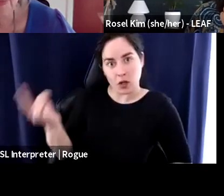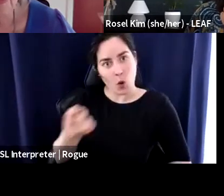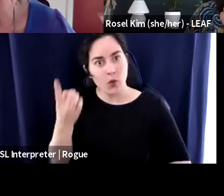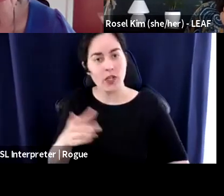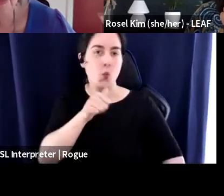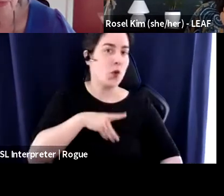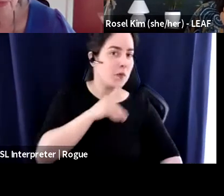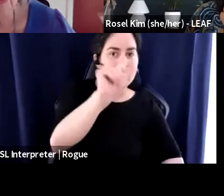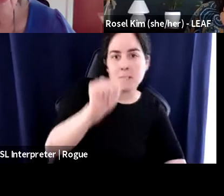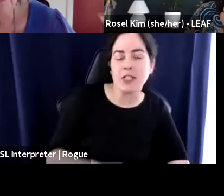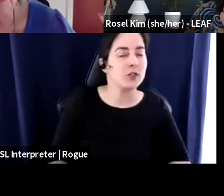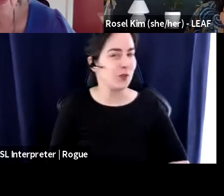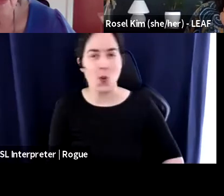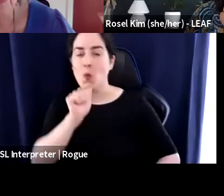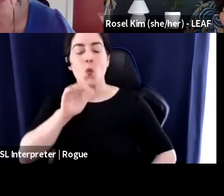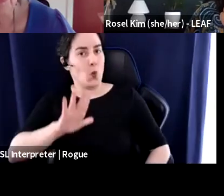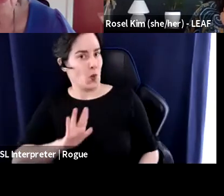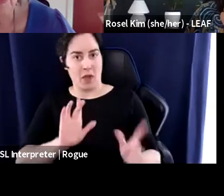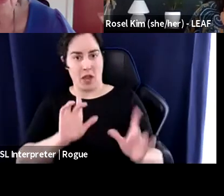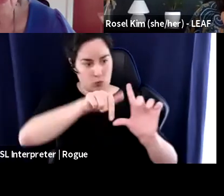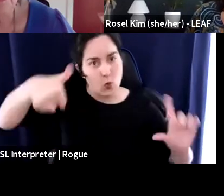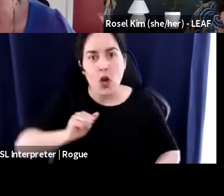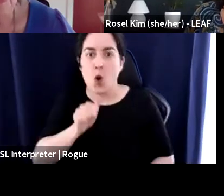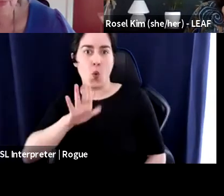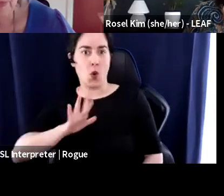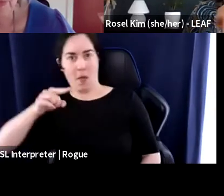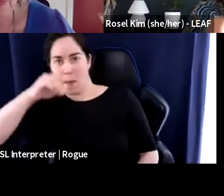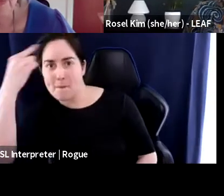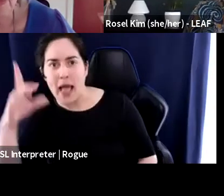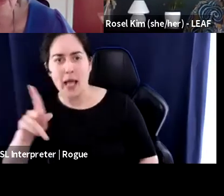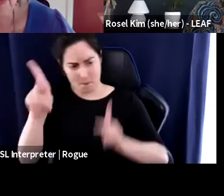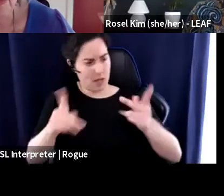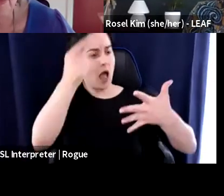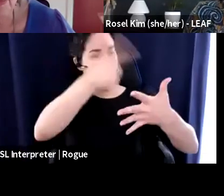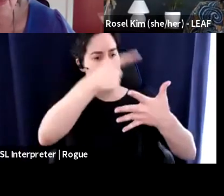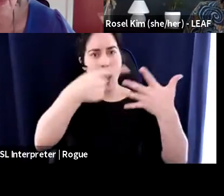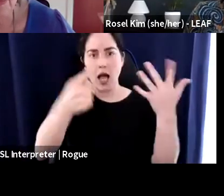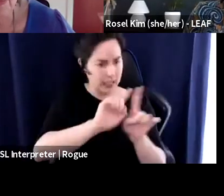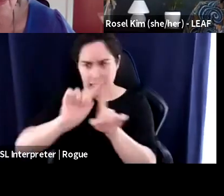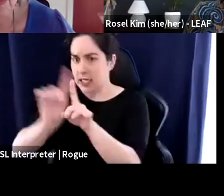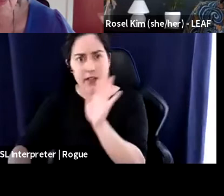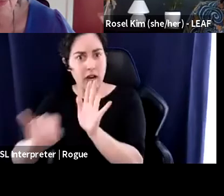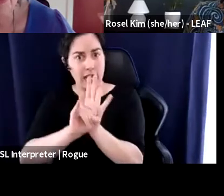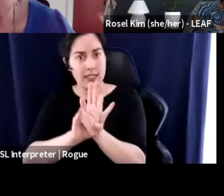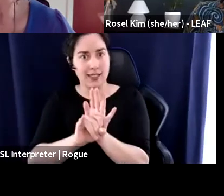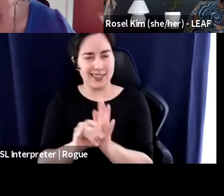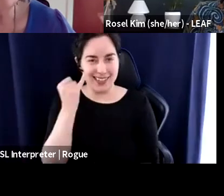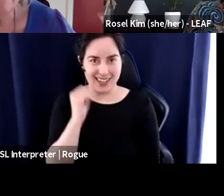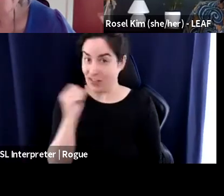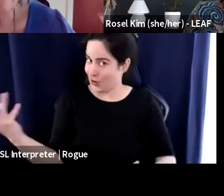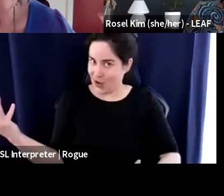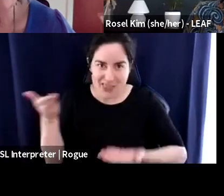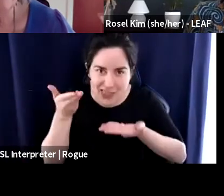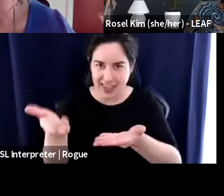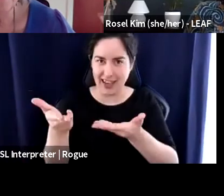Indigenous people, LGBT folks are part of your team. Because if not, you're missing out on who we are. And I'm not really